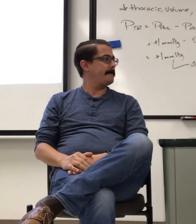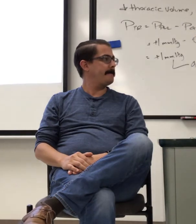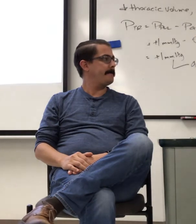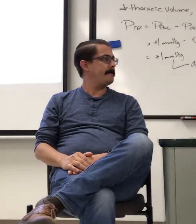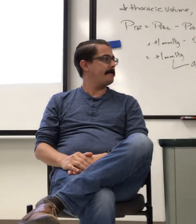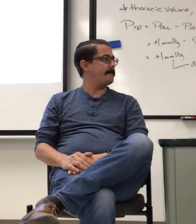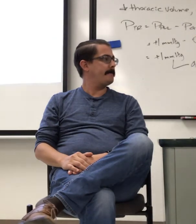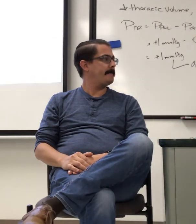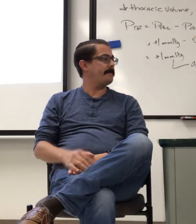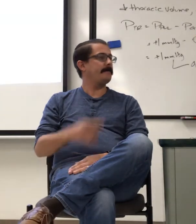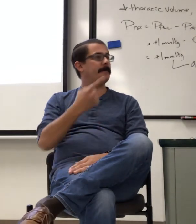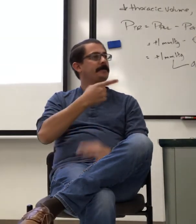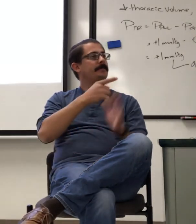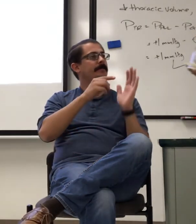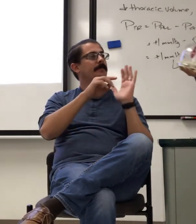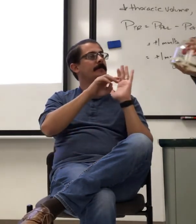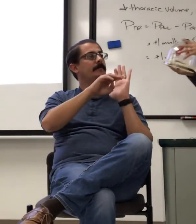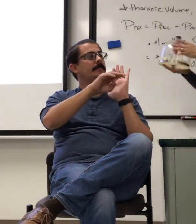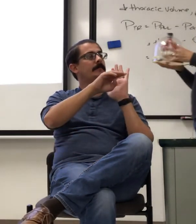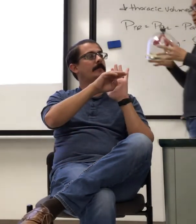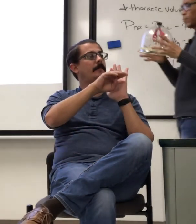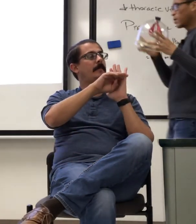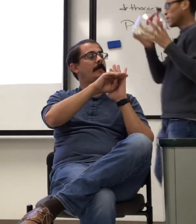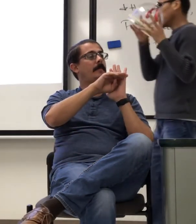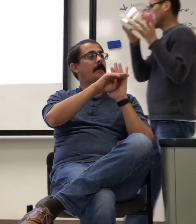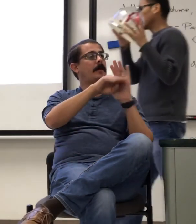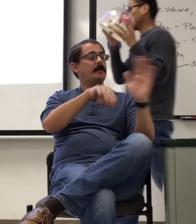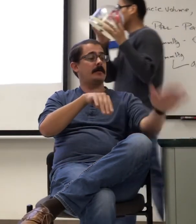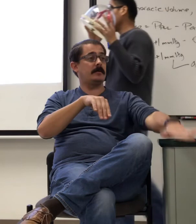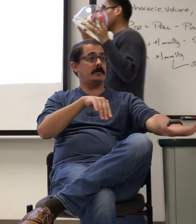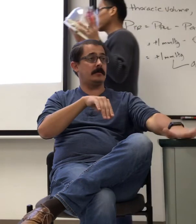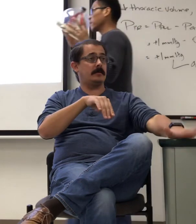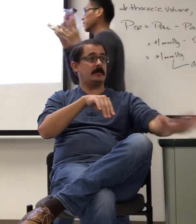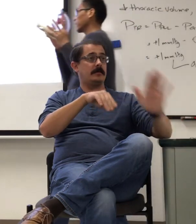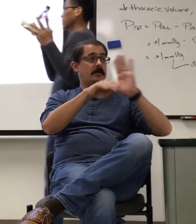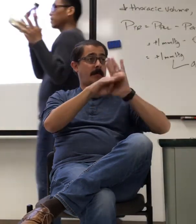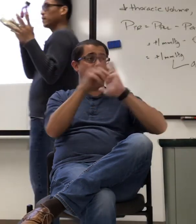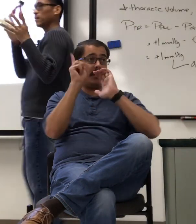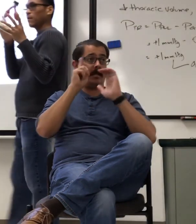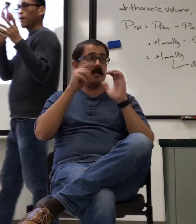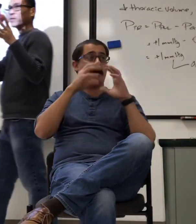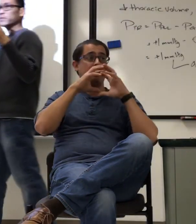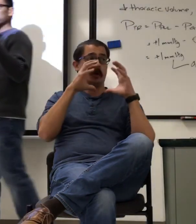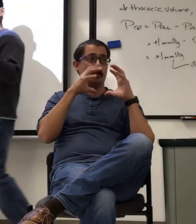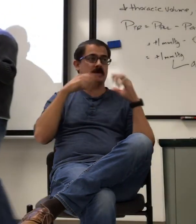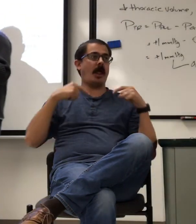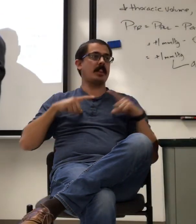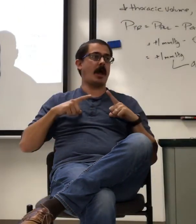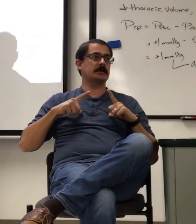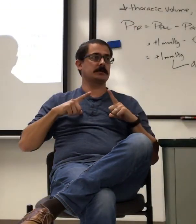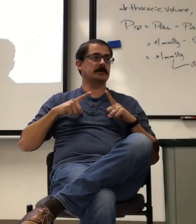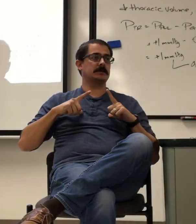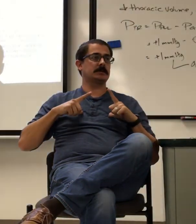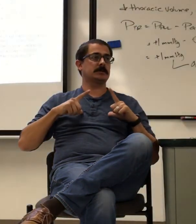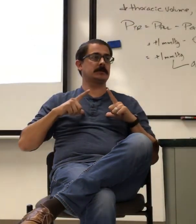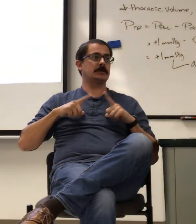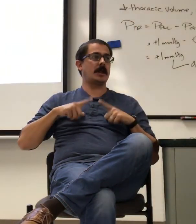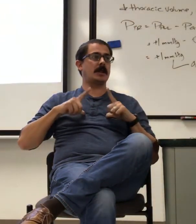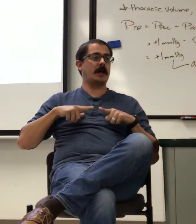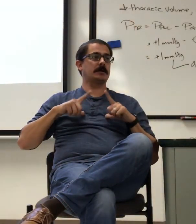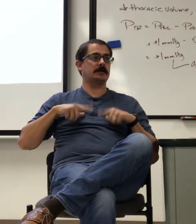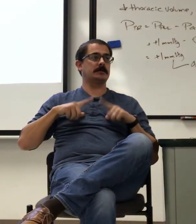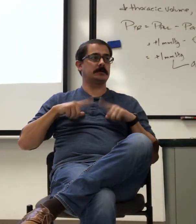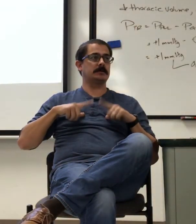here. So in this model, what do the balloons represent? Lungs. Now this stopper has